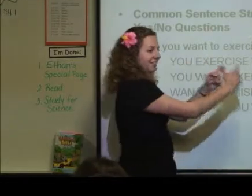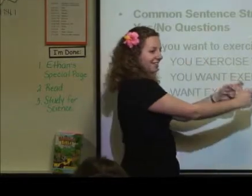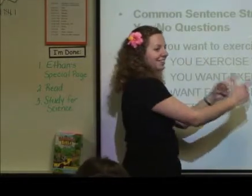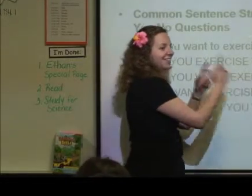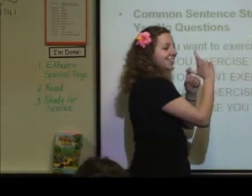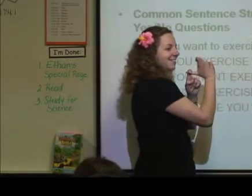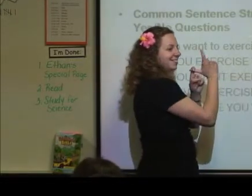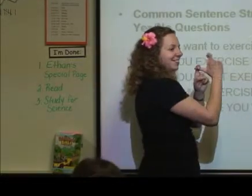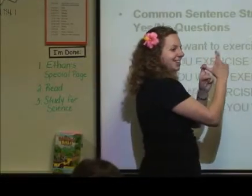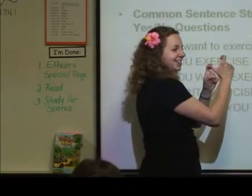No,